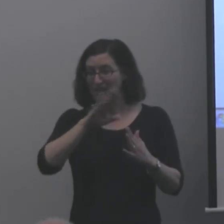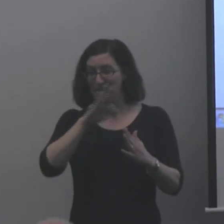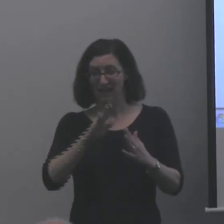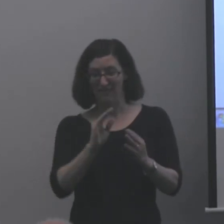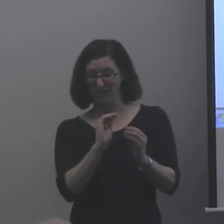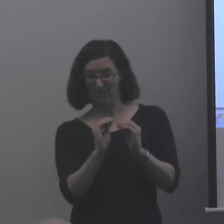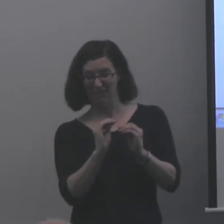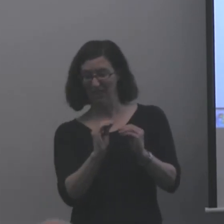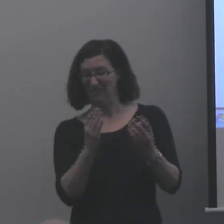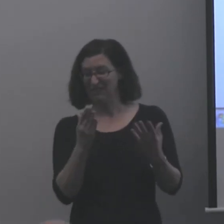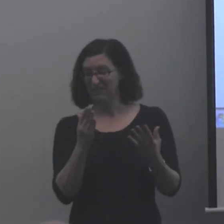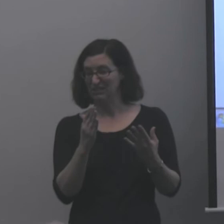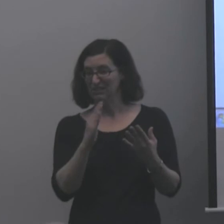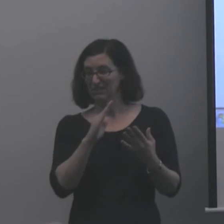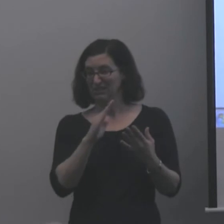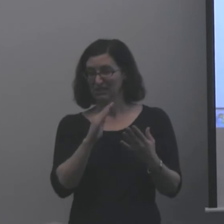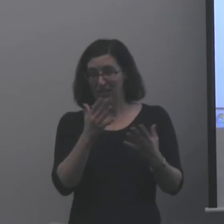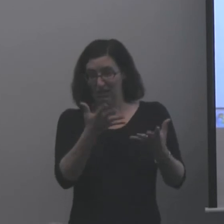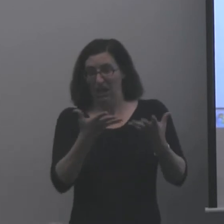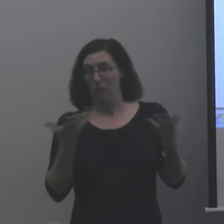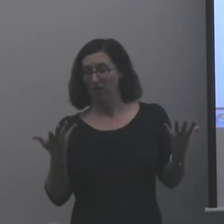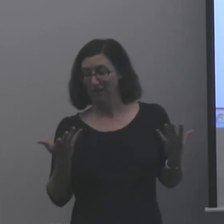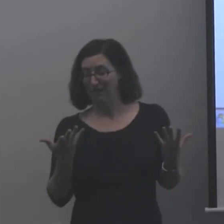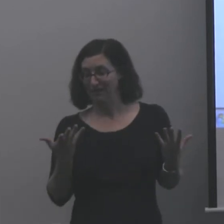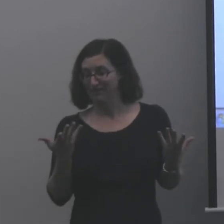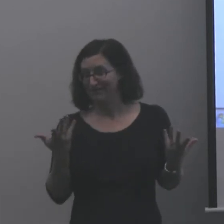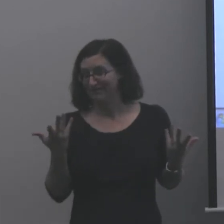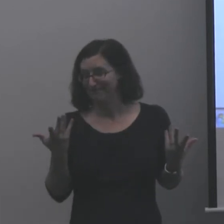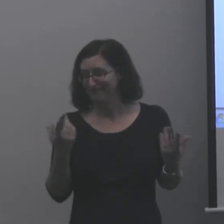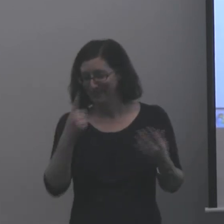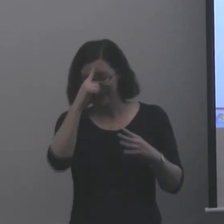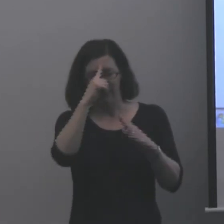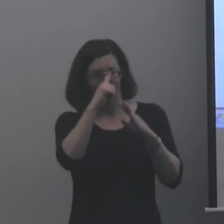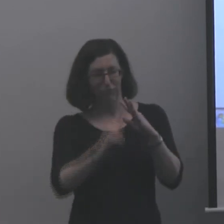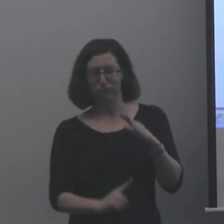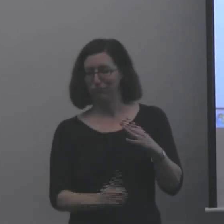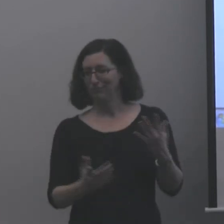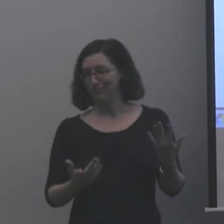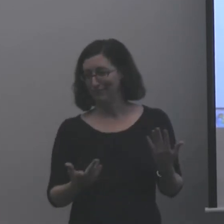edited, and unwanted, I guess, forgotten, right?